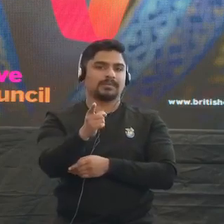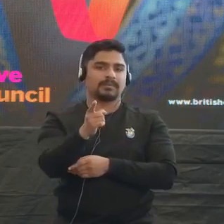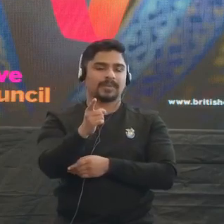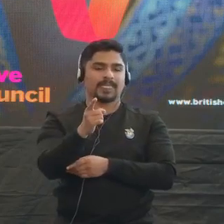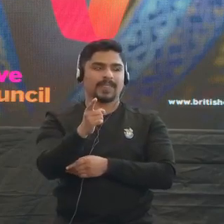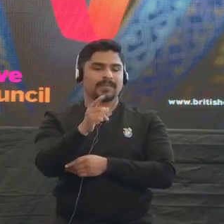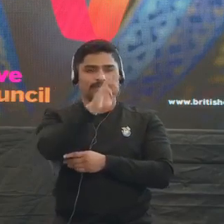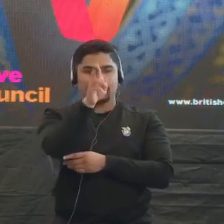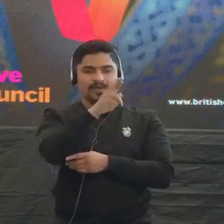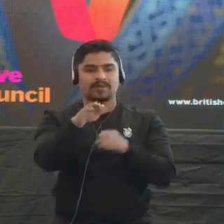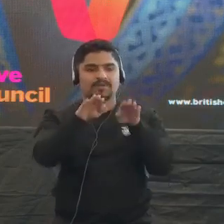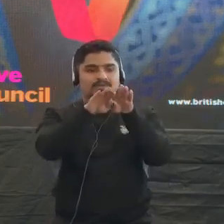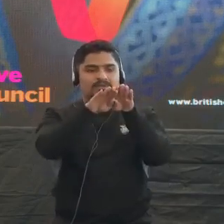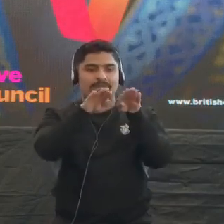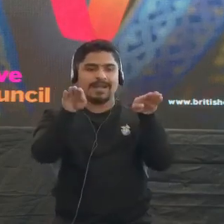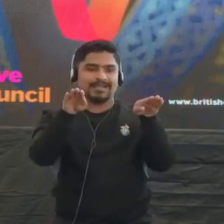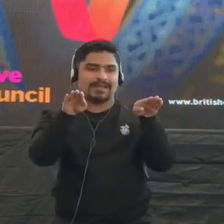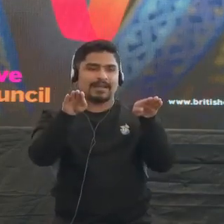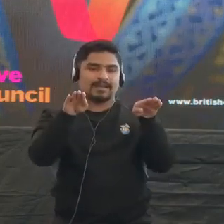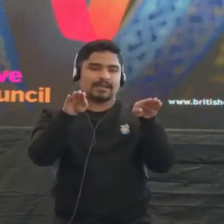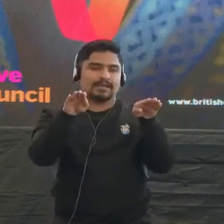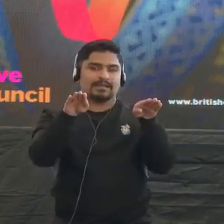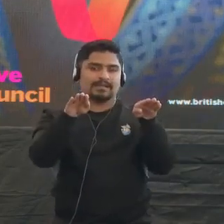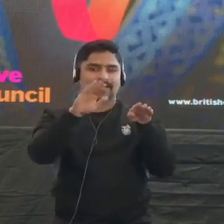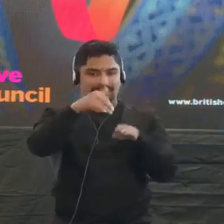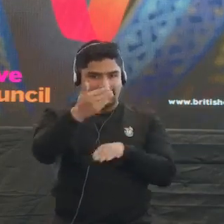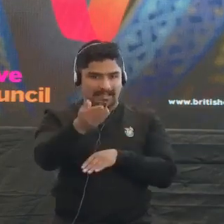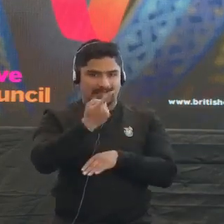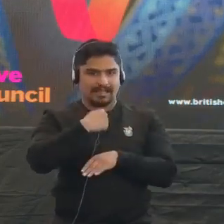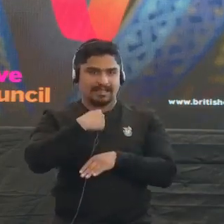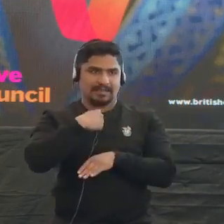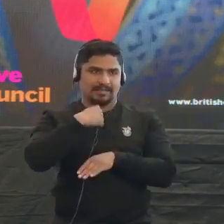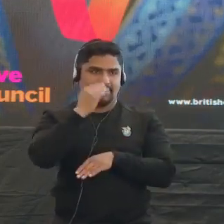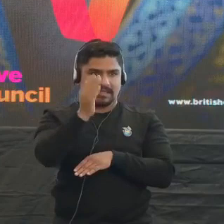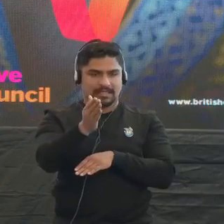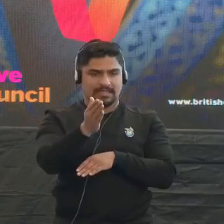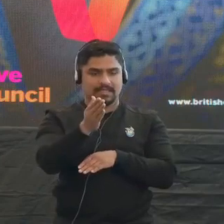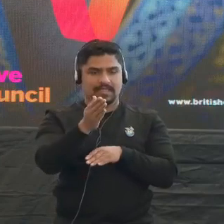equality in consonance with equity